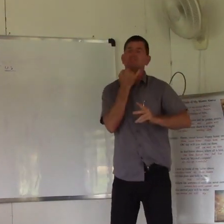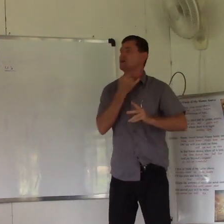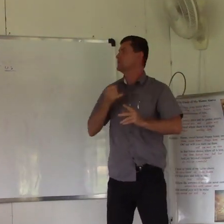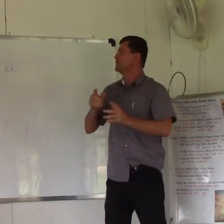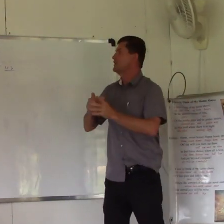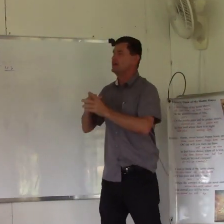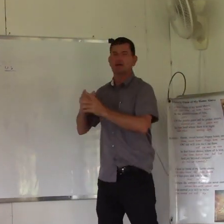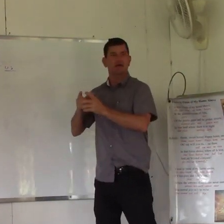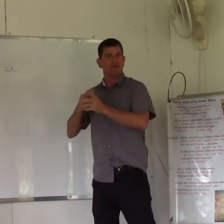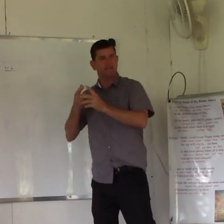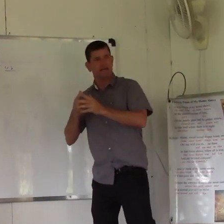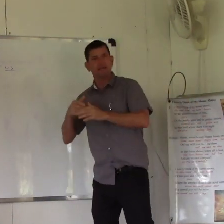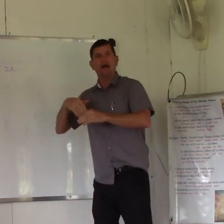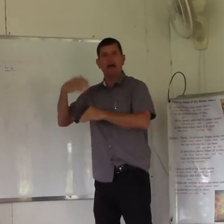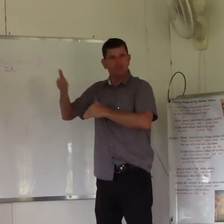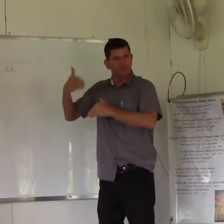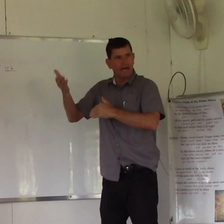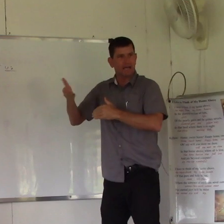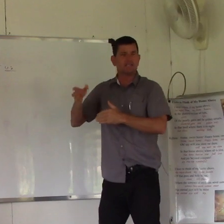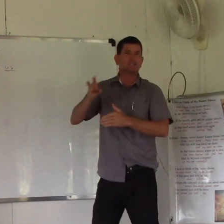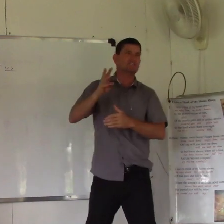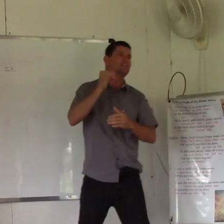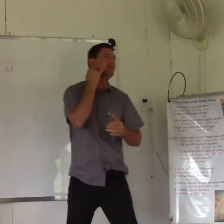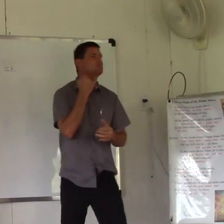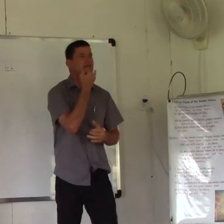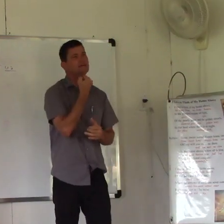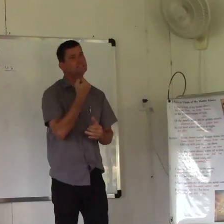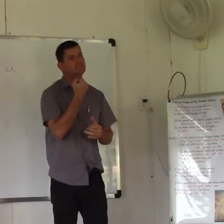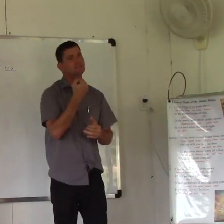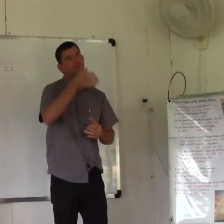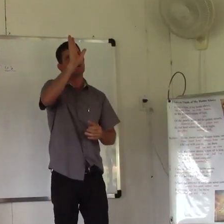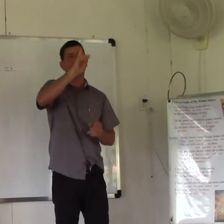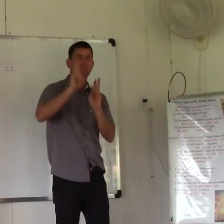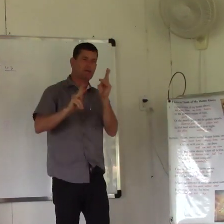Israel. And then after that, Israelites, God's people,